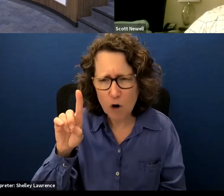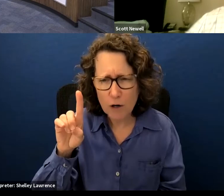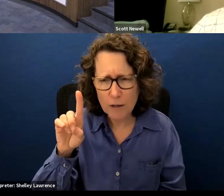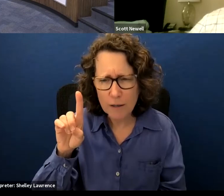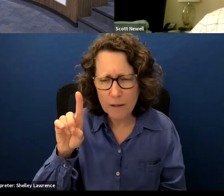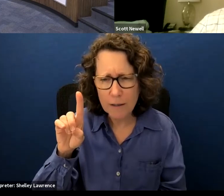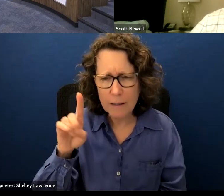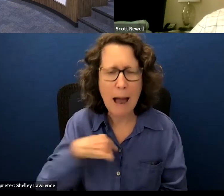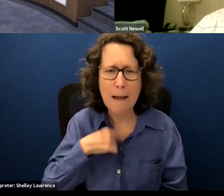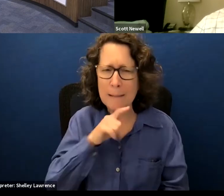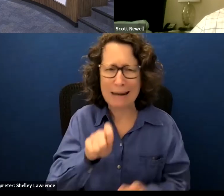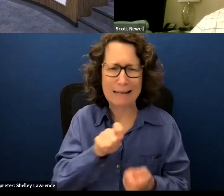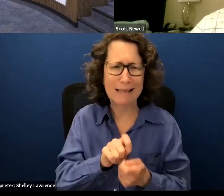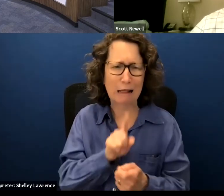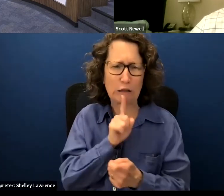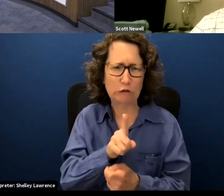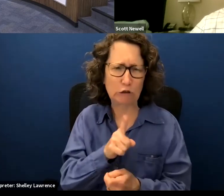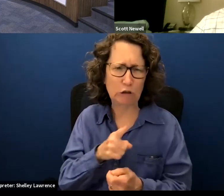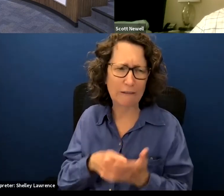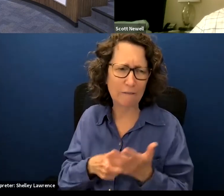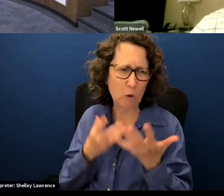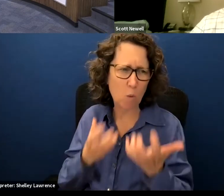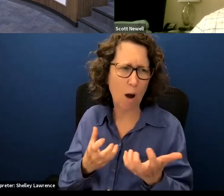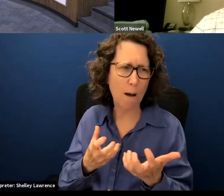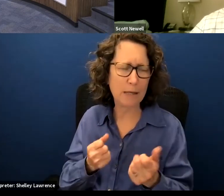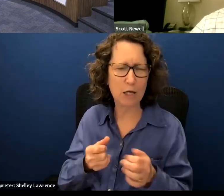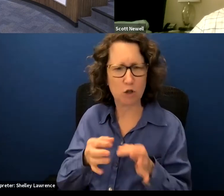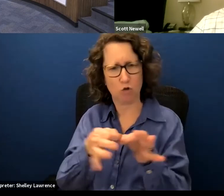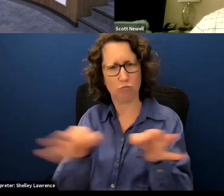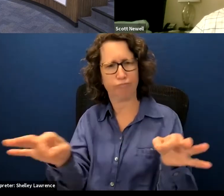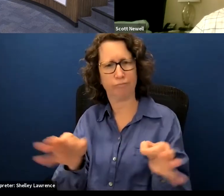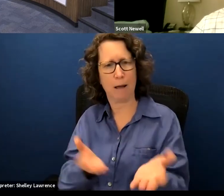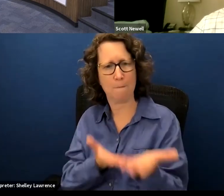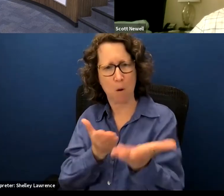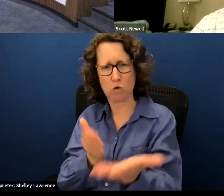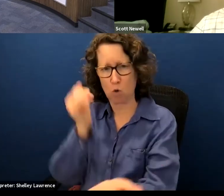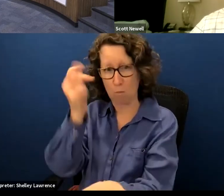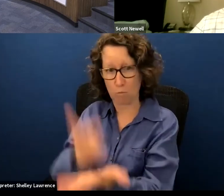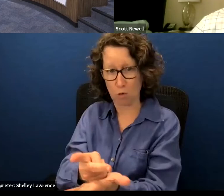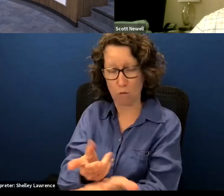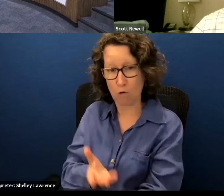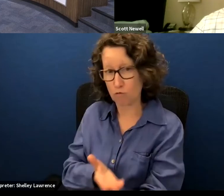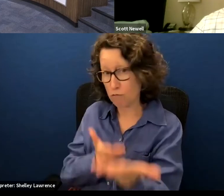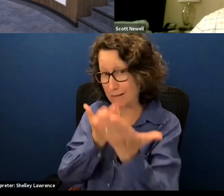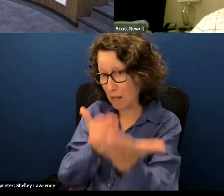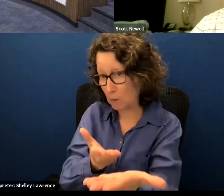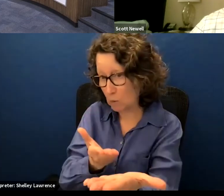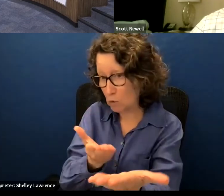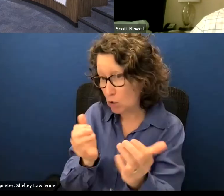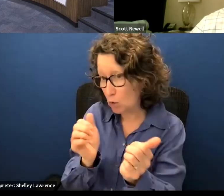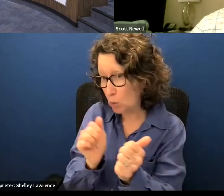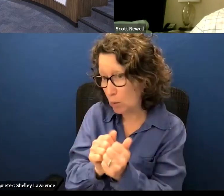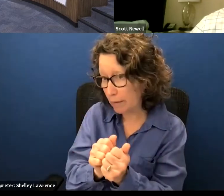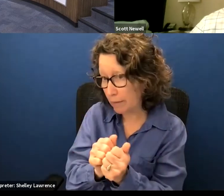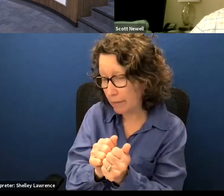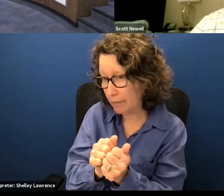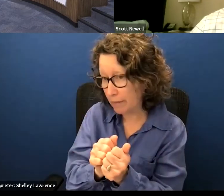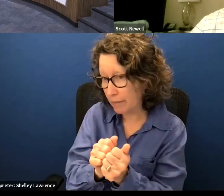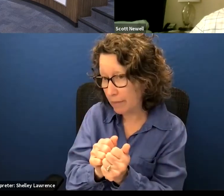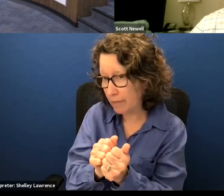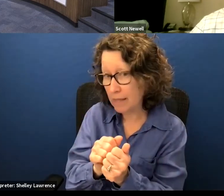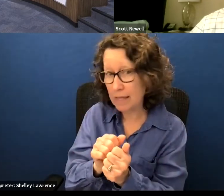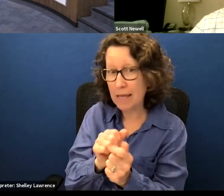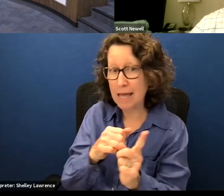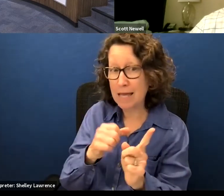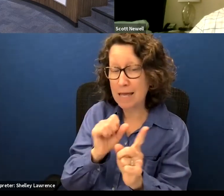Sorry, I'm not exactly sure if you would like me to make a motion to approve the resolution with the scenario